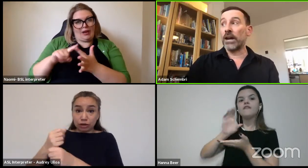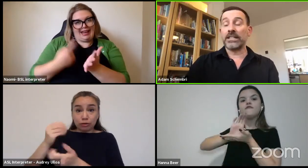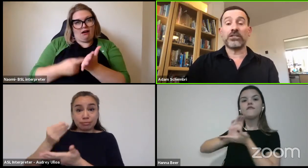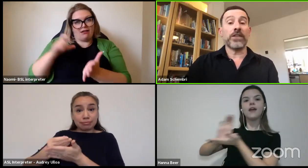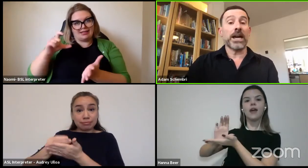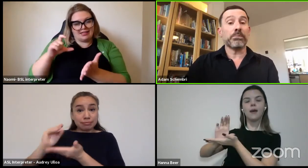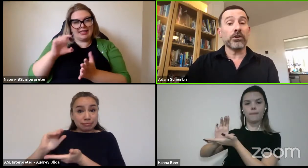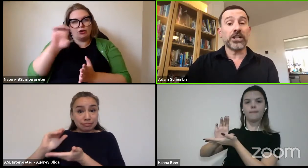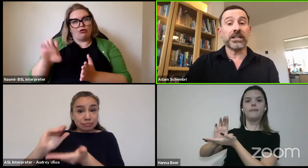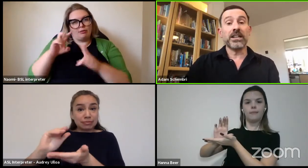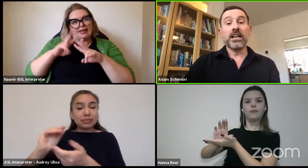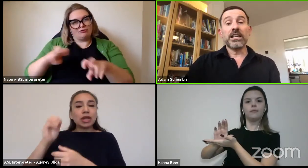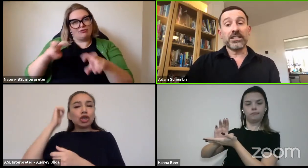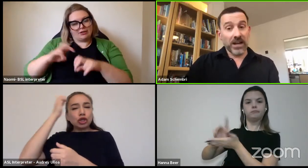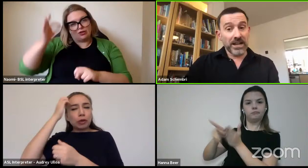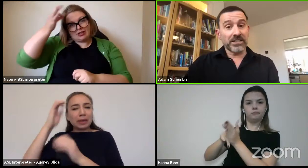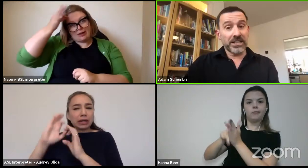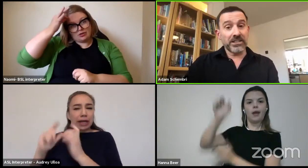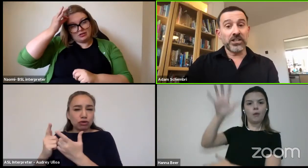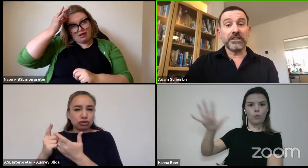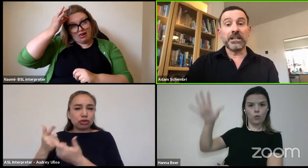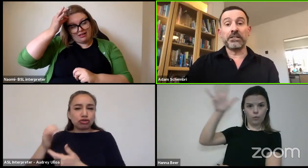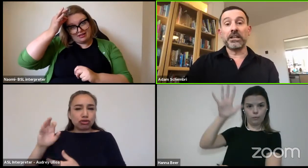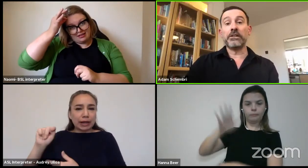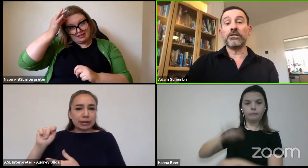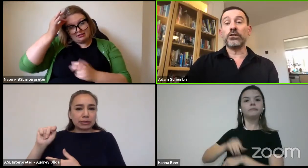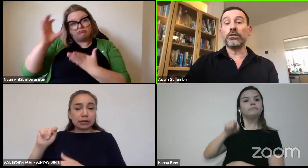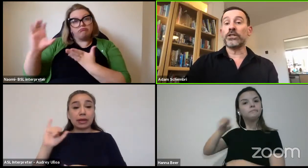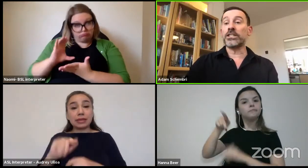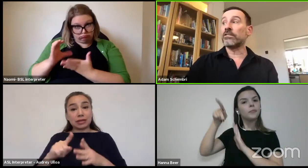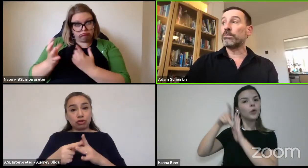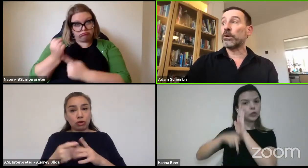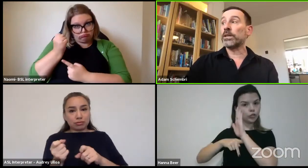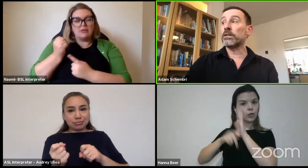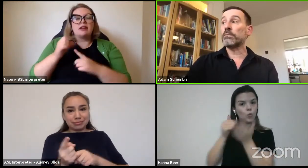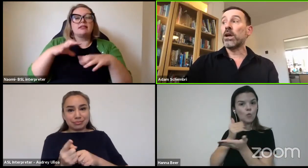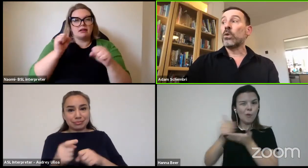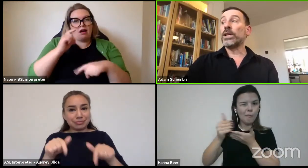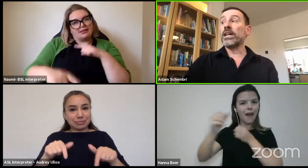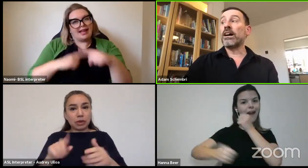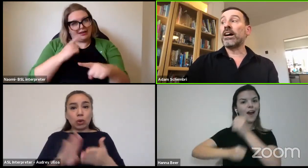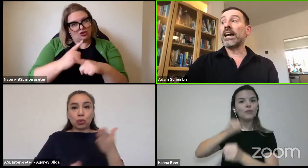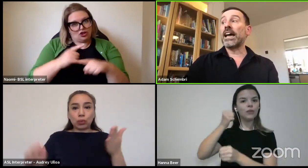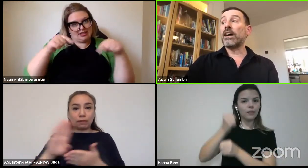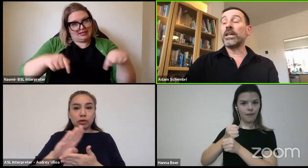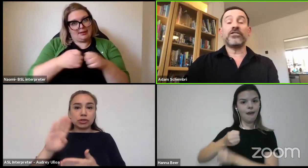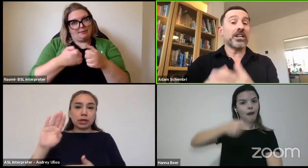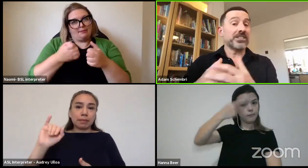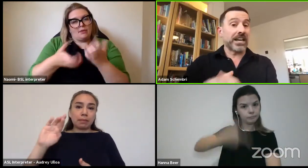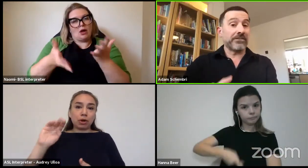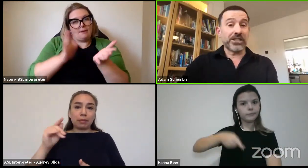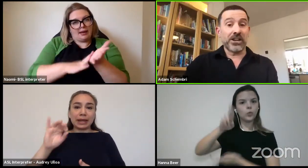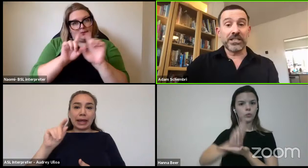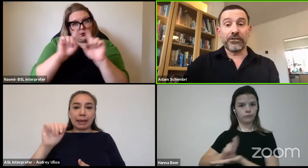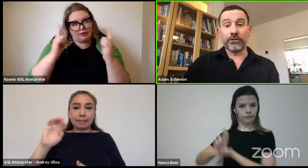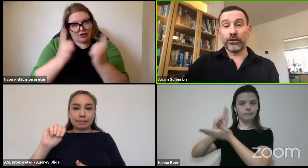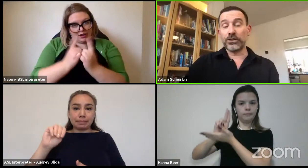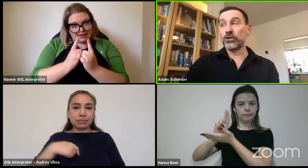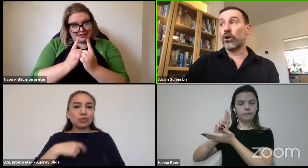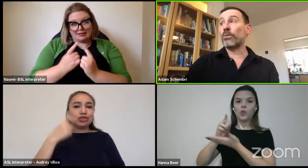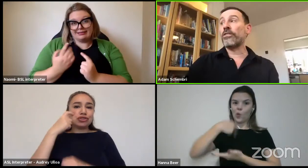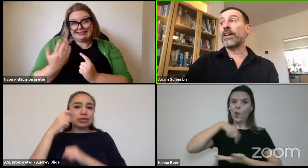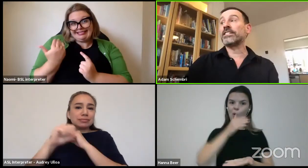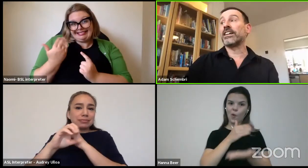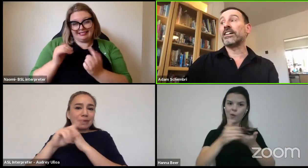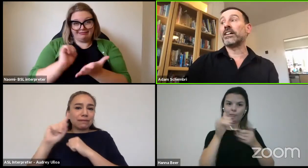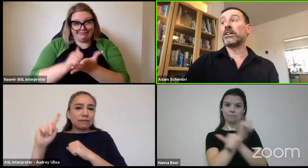advanced grant. So that project starts next year here at the University of Birmingham. We have just advertised for the first